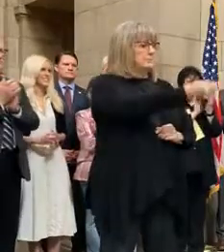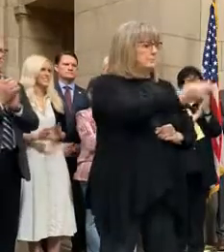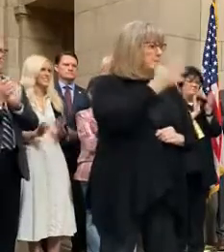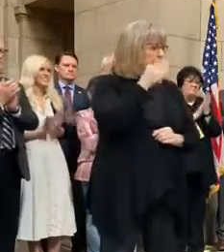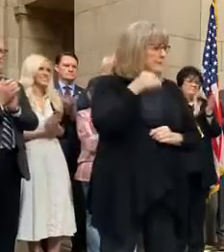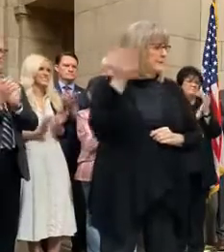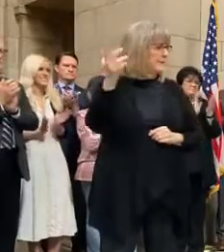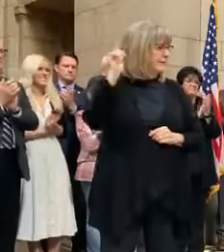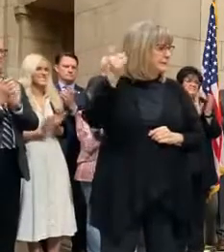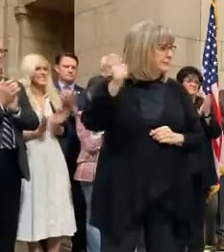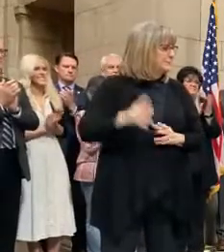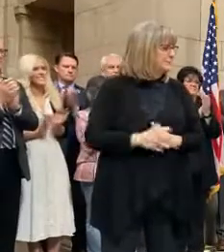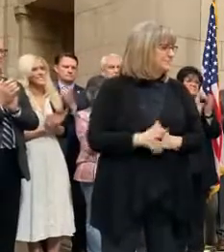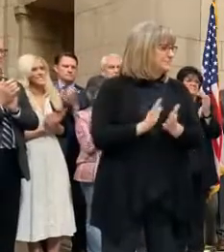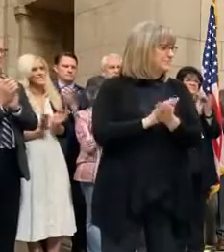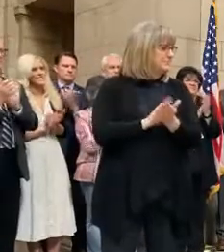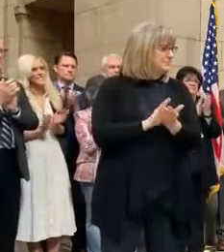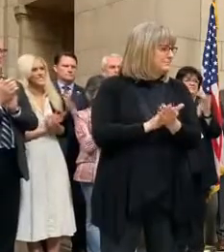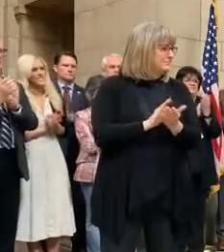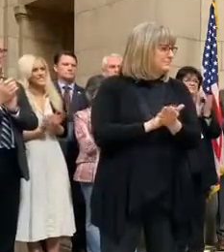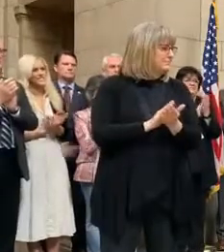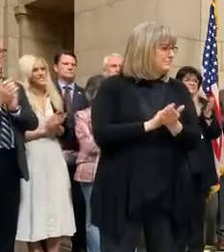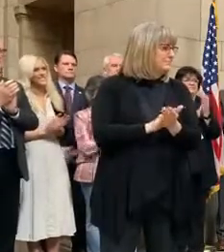copy later.